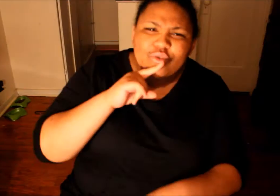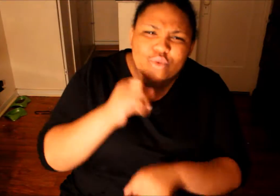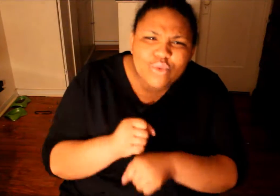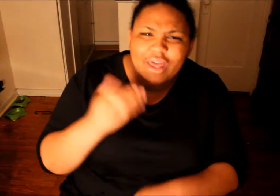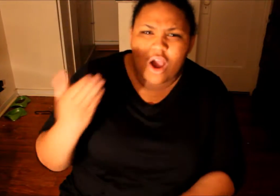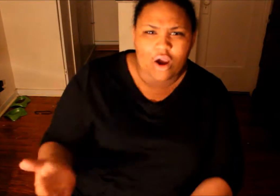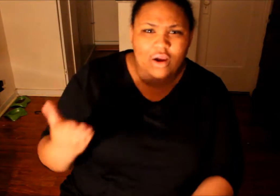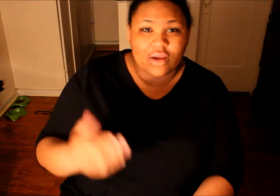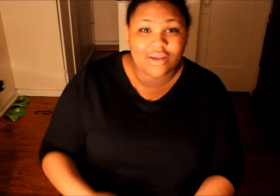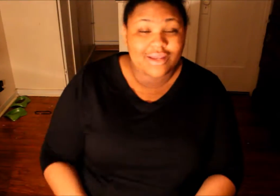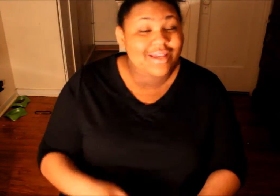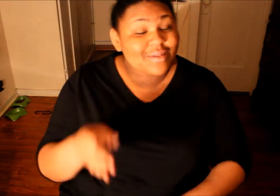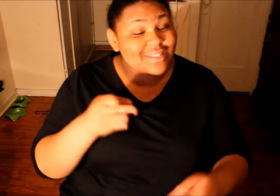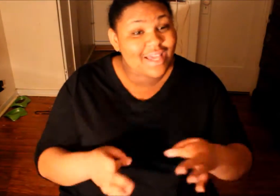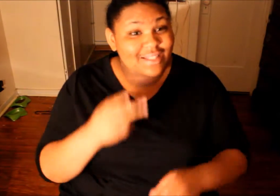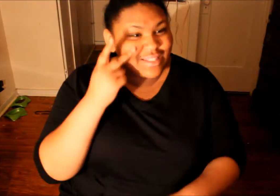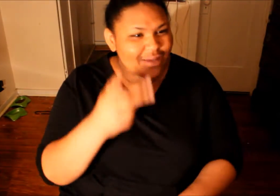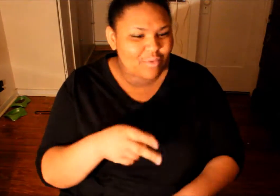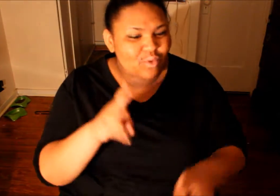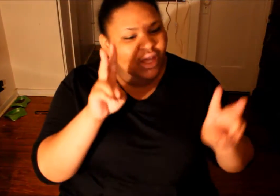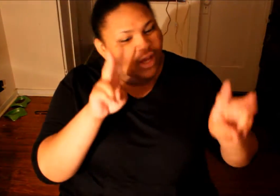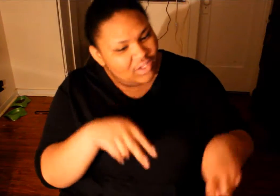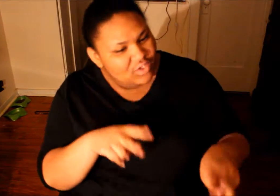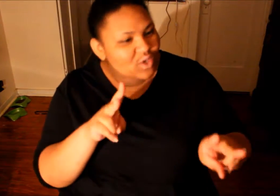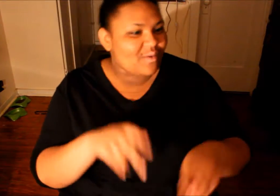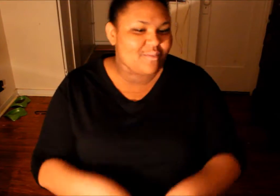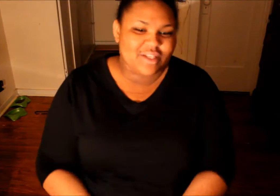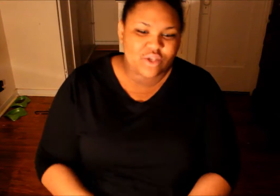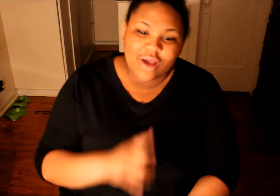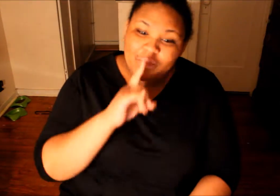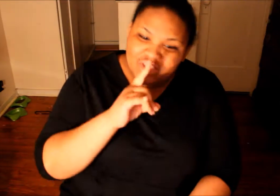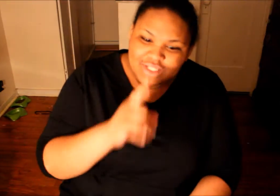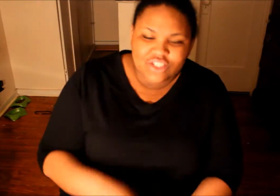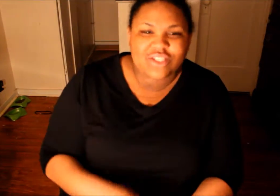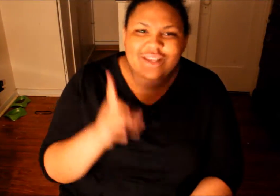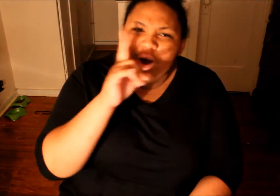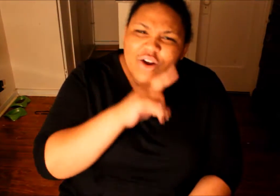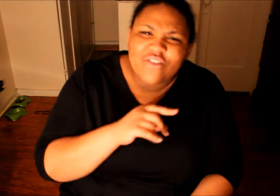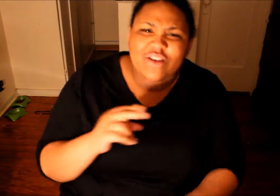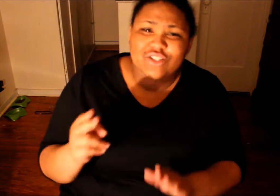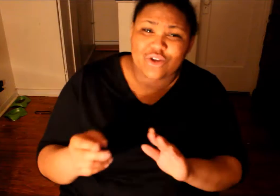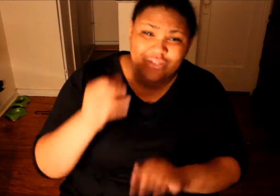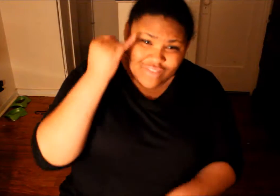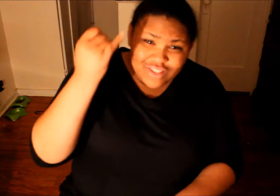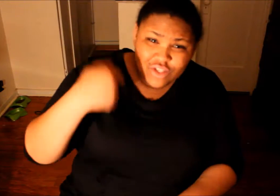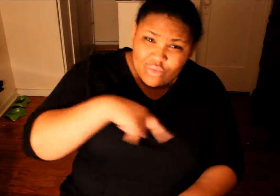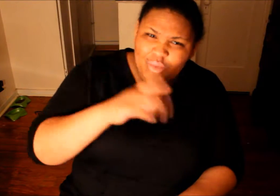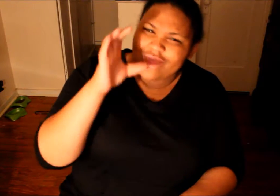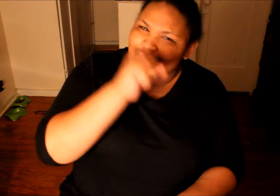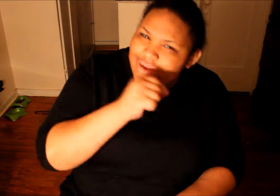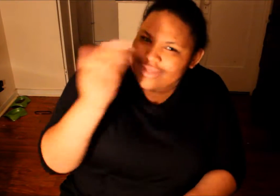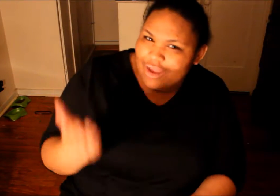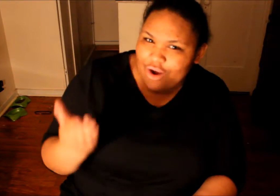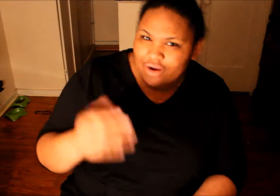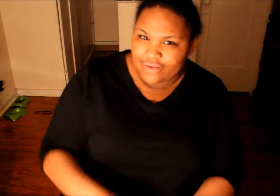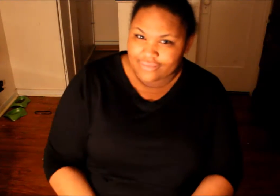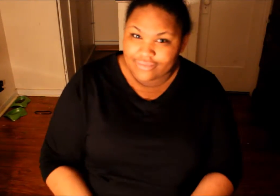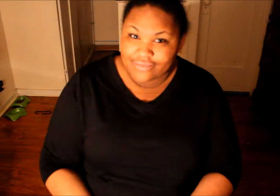are, but instead seeing them through the judgmental, prejudicial, artificial filters of who we think they are. And when